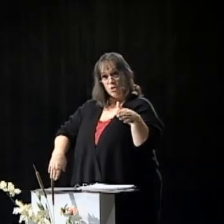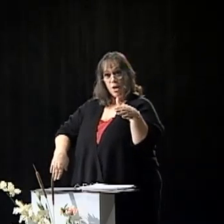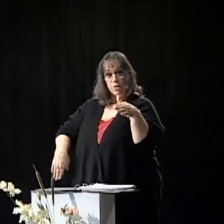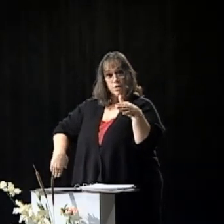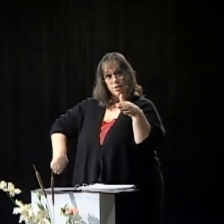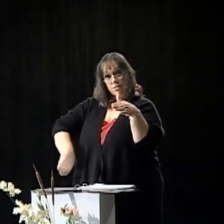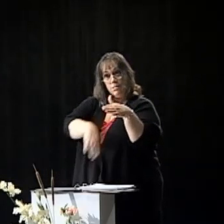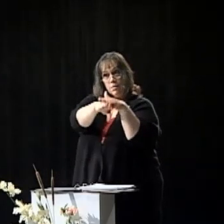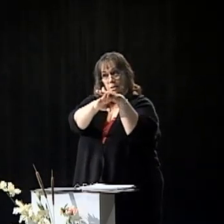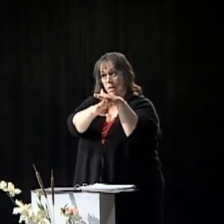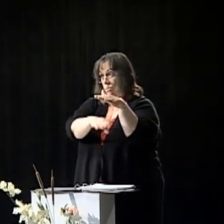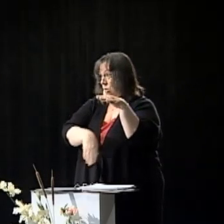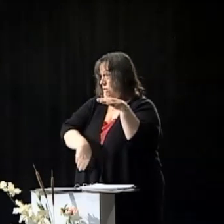Soccer is kicking the ball.